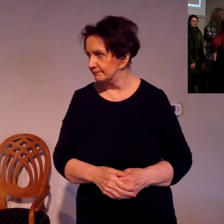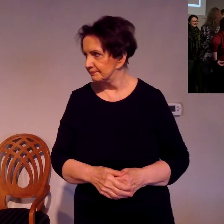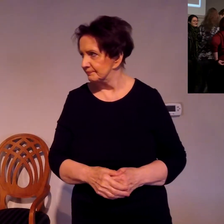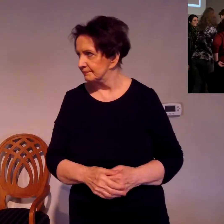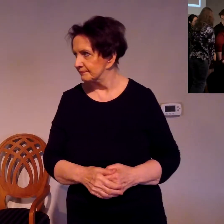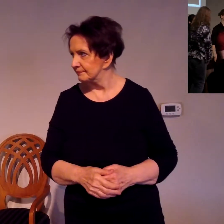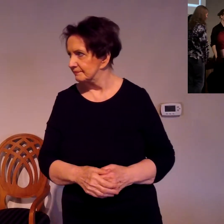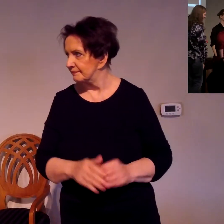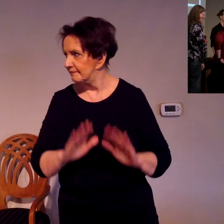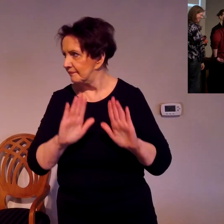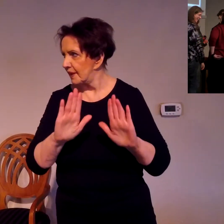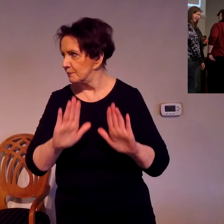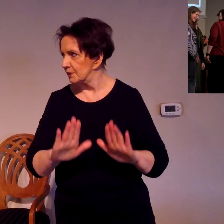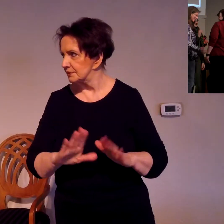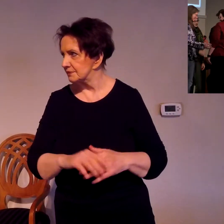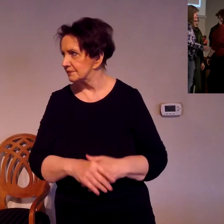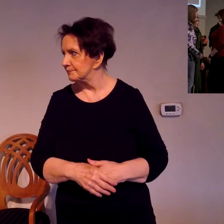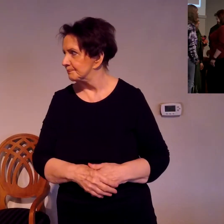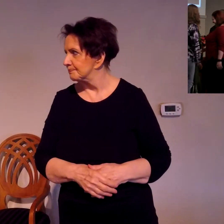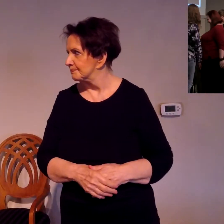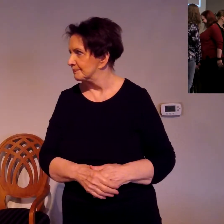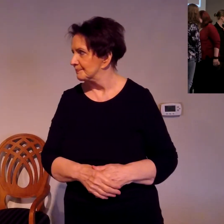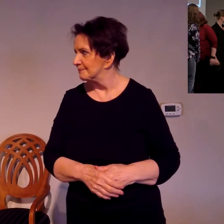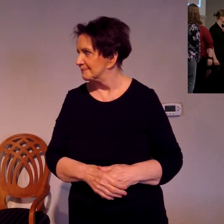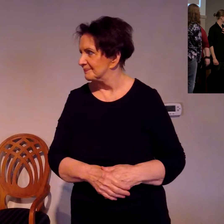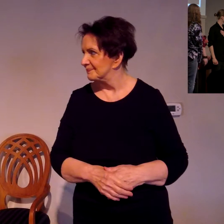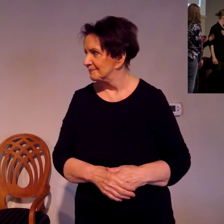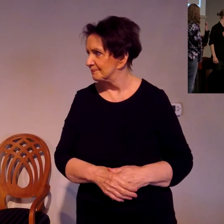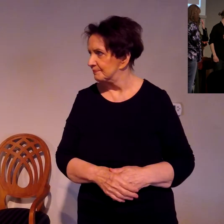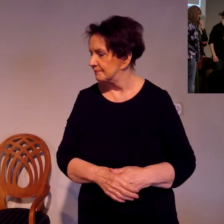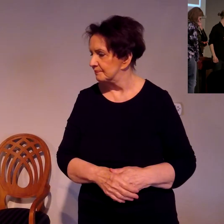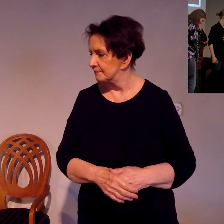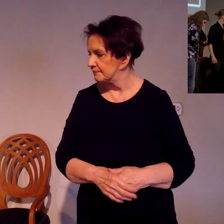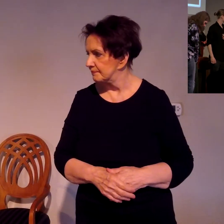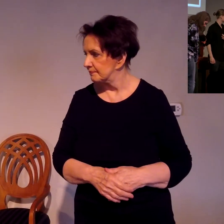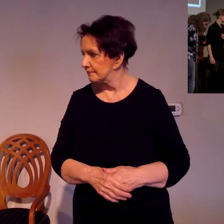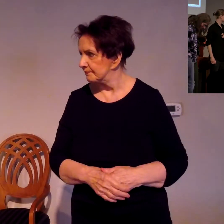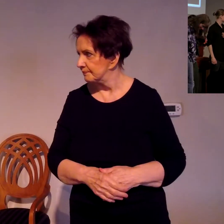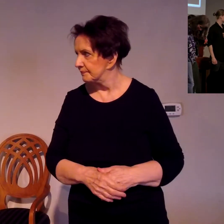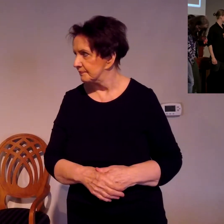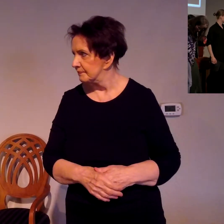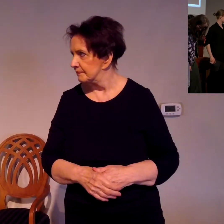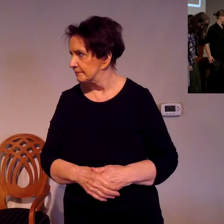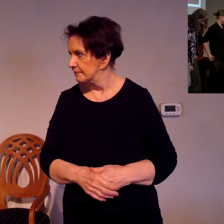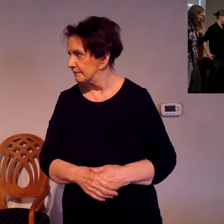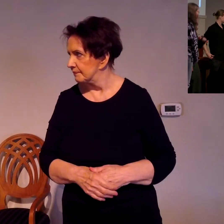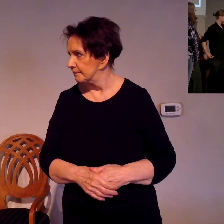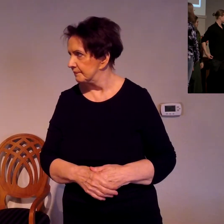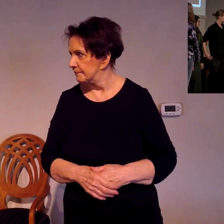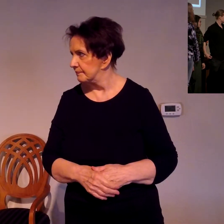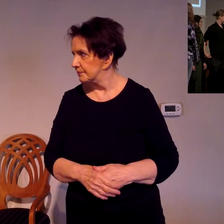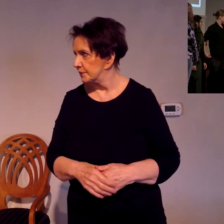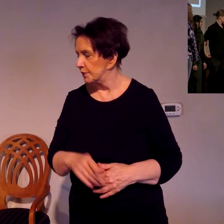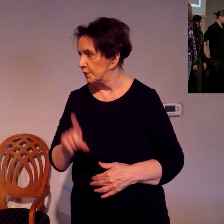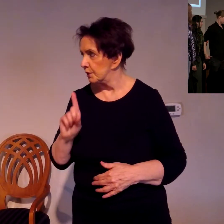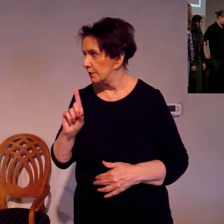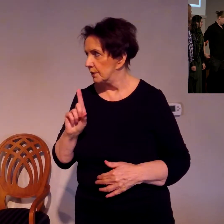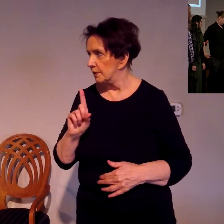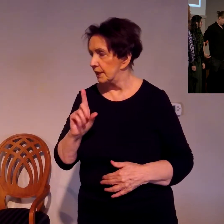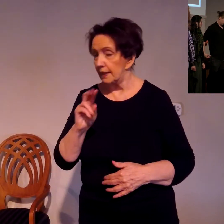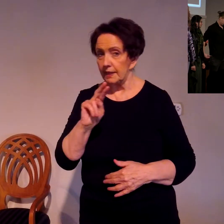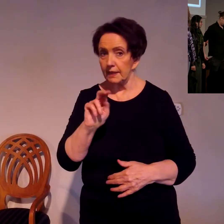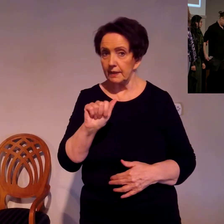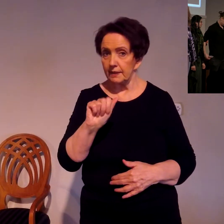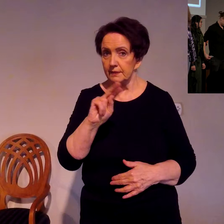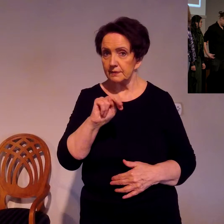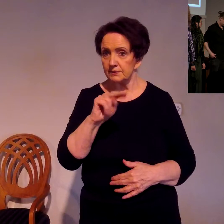right. Fabulous. Tell me your name. Angie, I know you, Angie. Stand right here. You are one of the